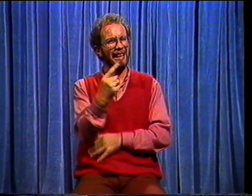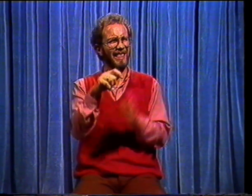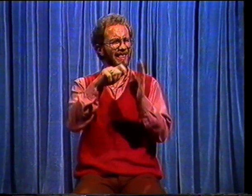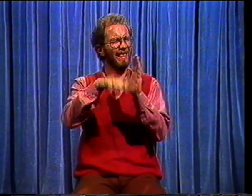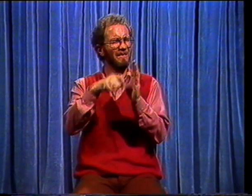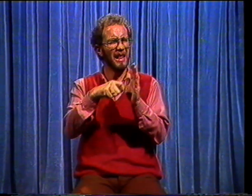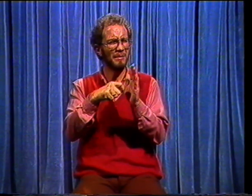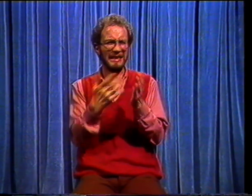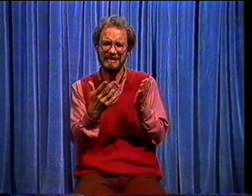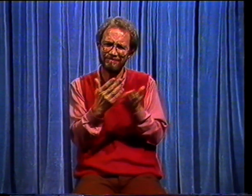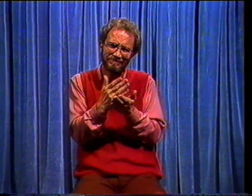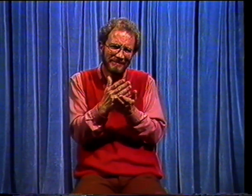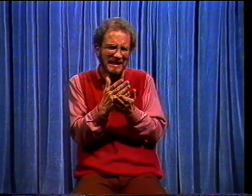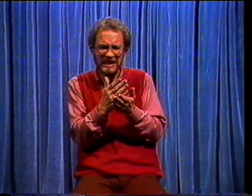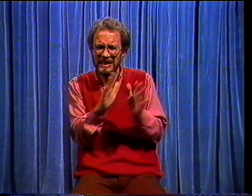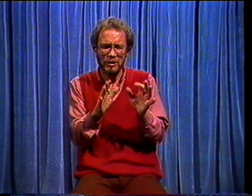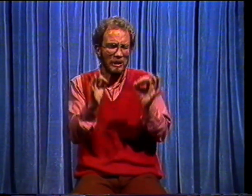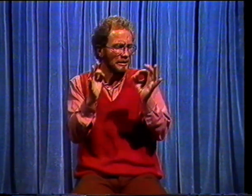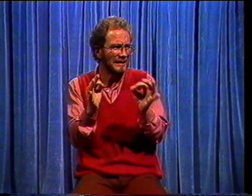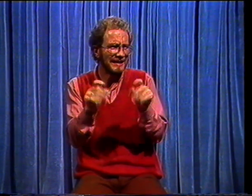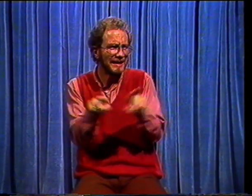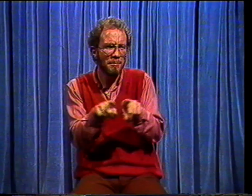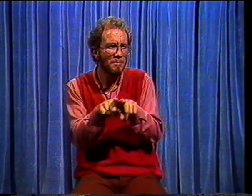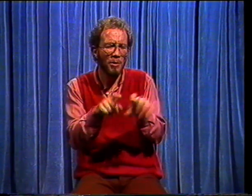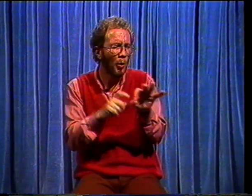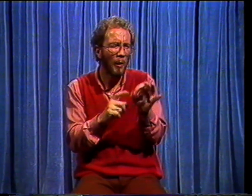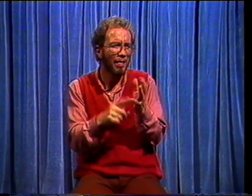see, the filming isn't quite the same quality.